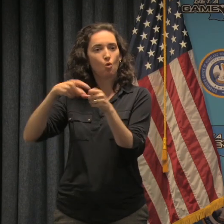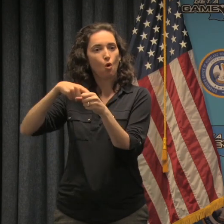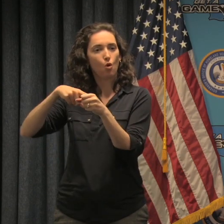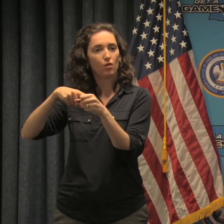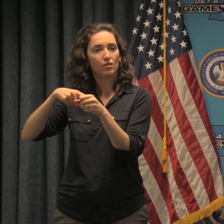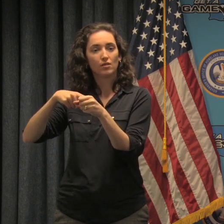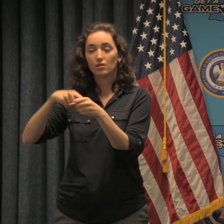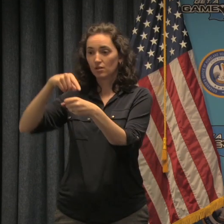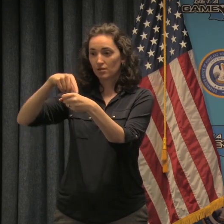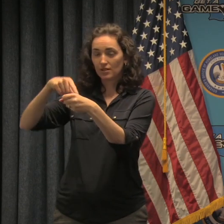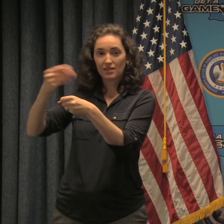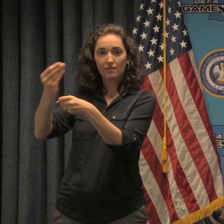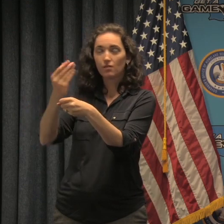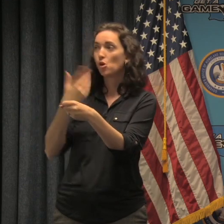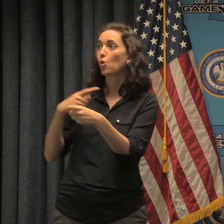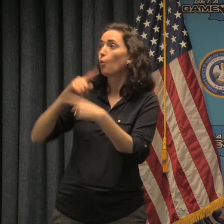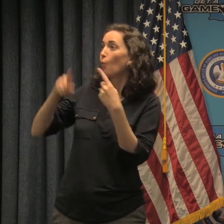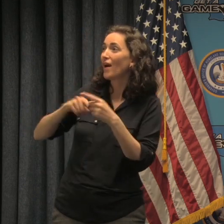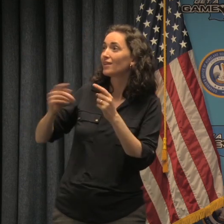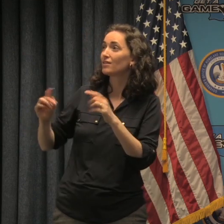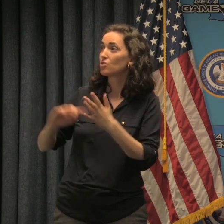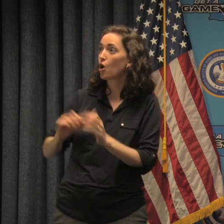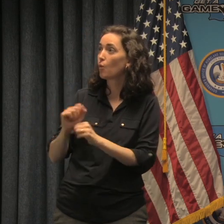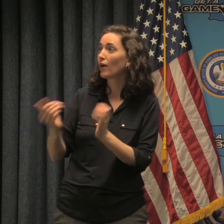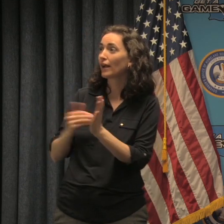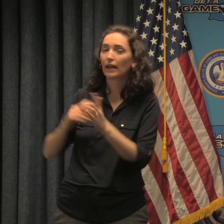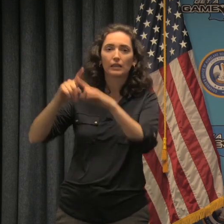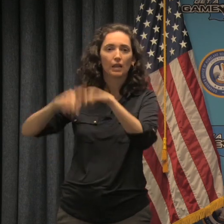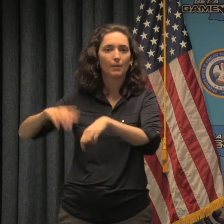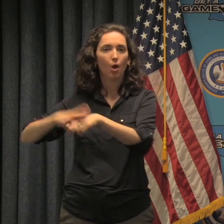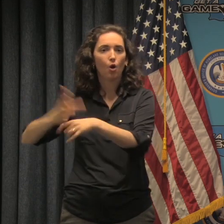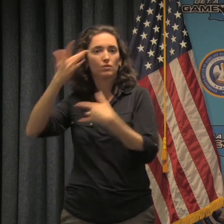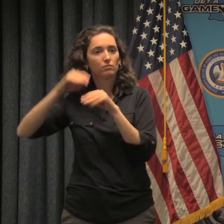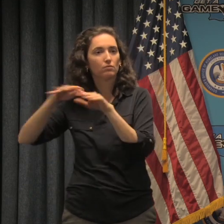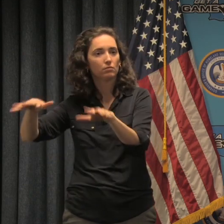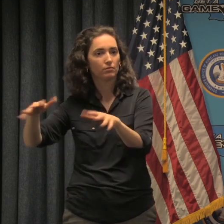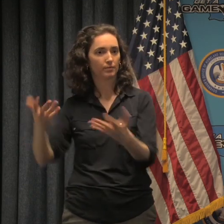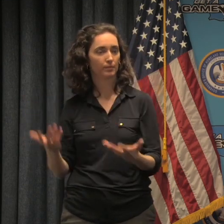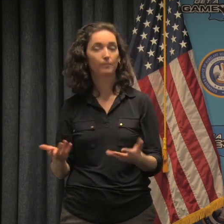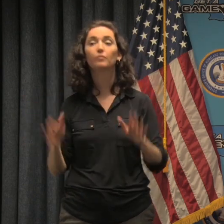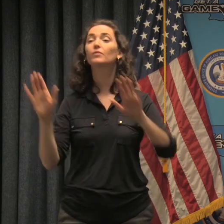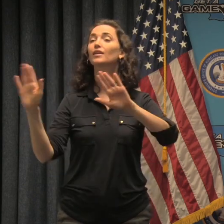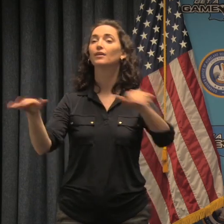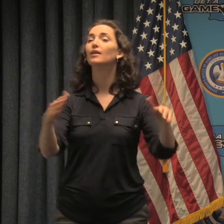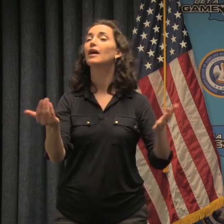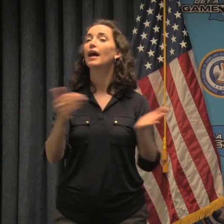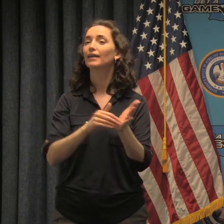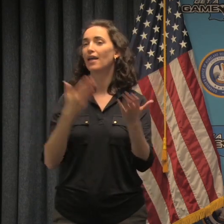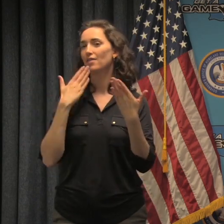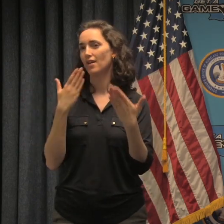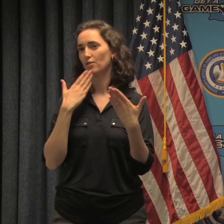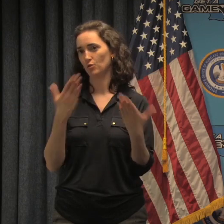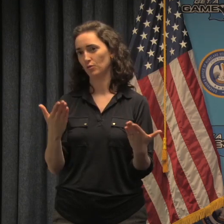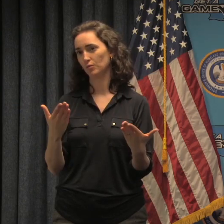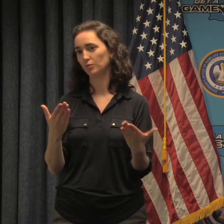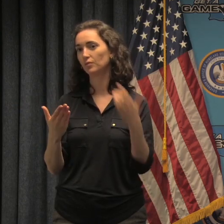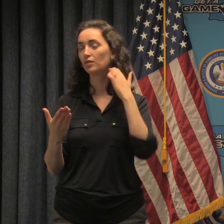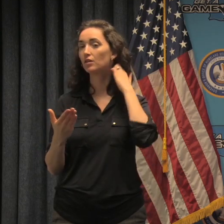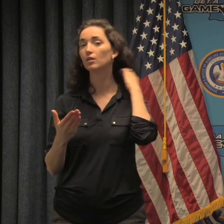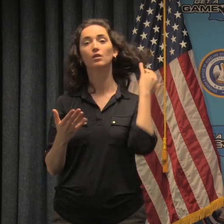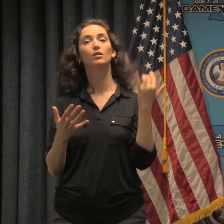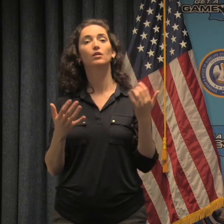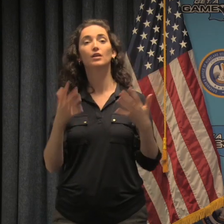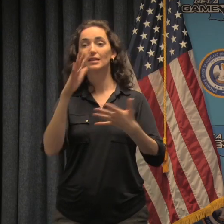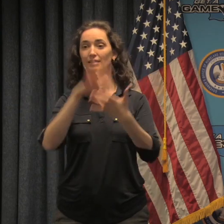is. I mean, that's just the fact of the matter. Look, I want to thank you all again. We don't have another press